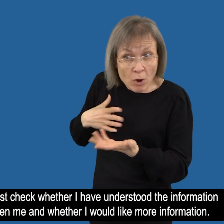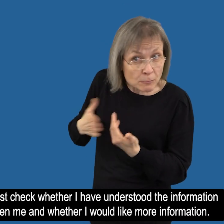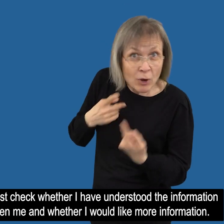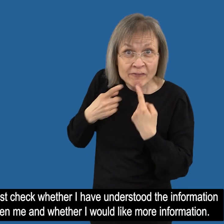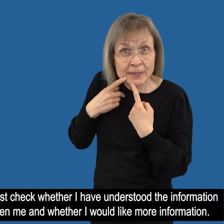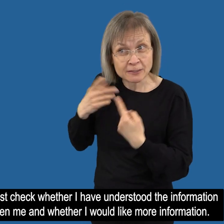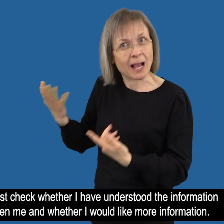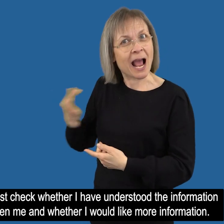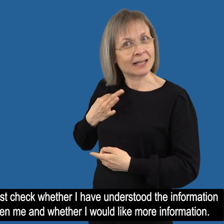more information.